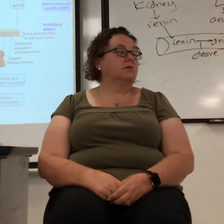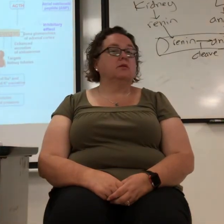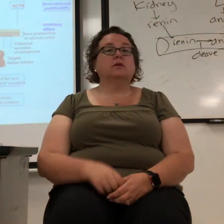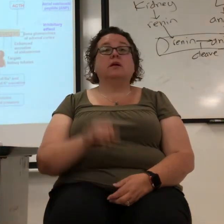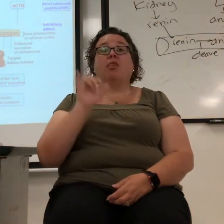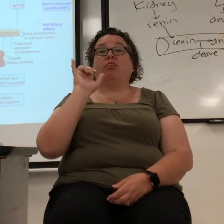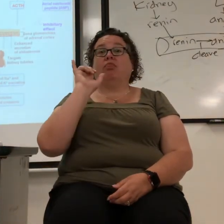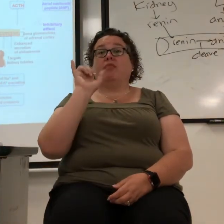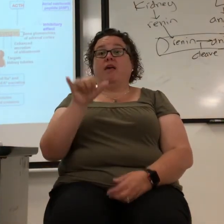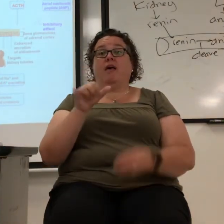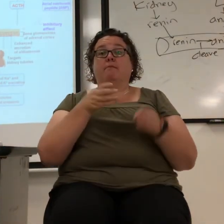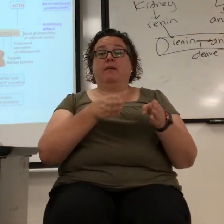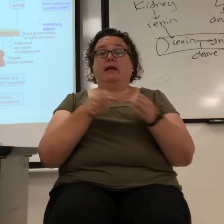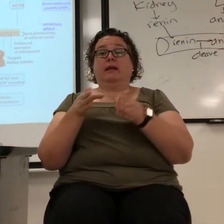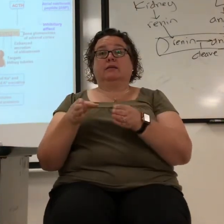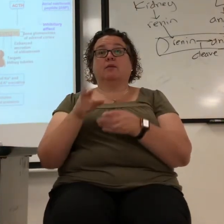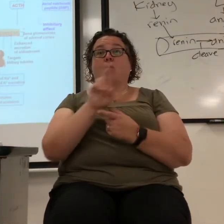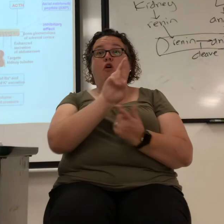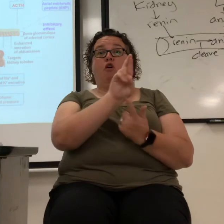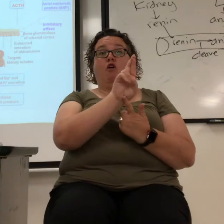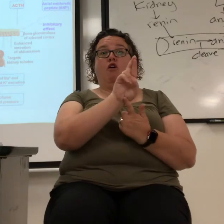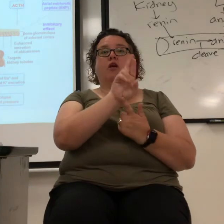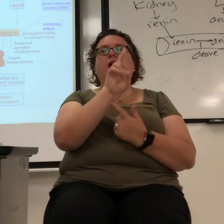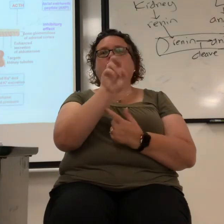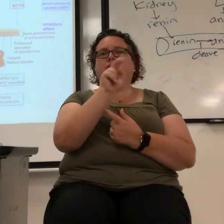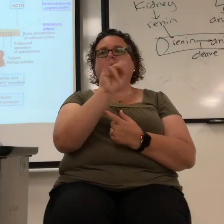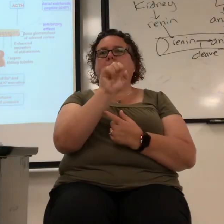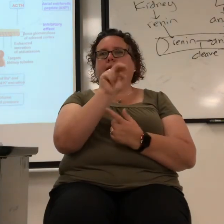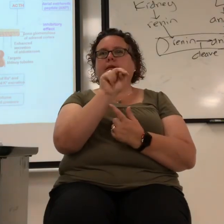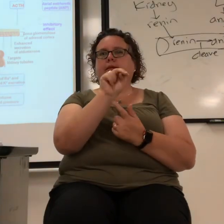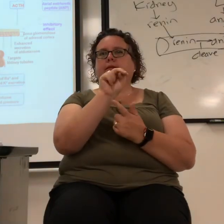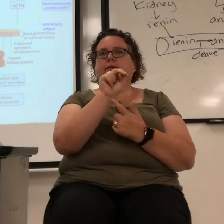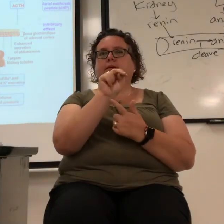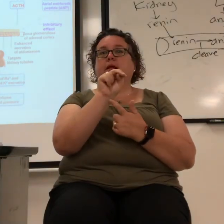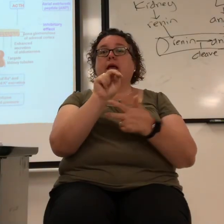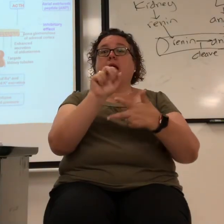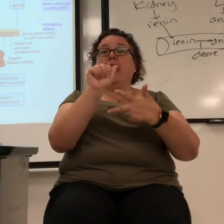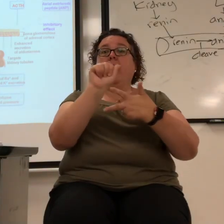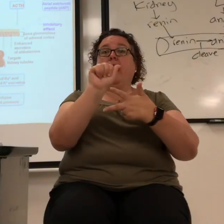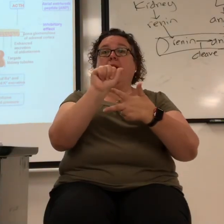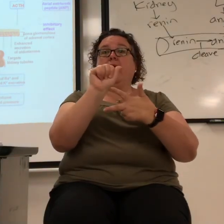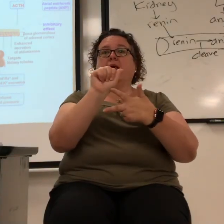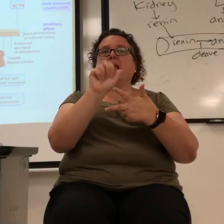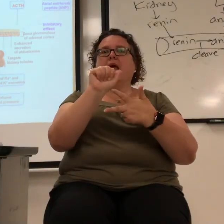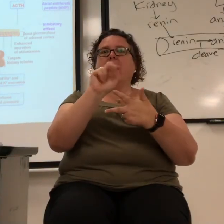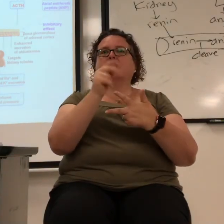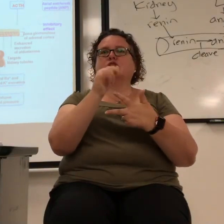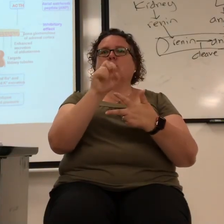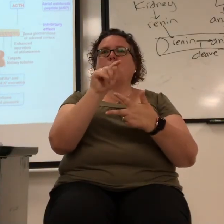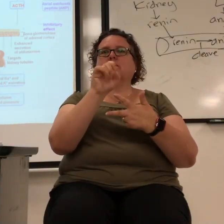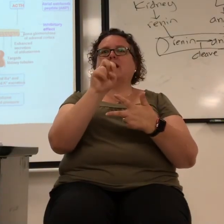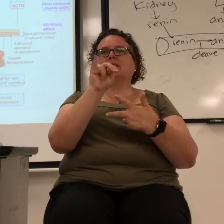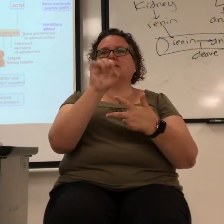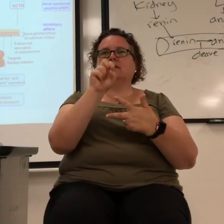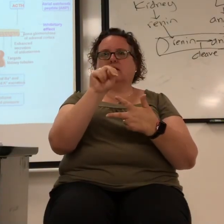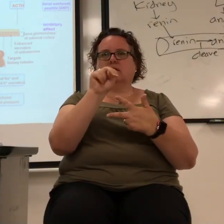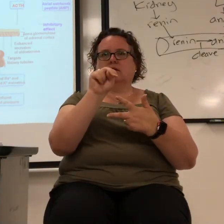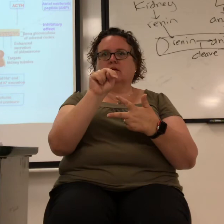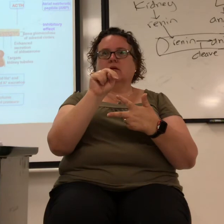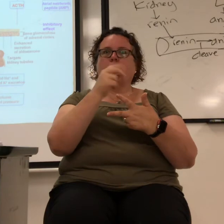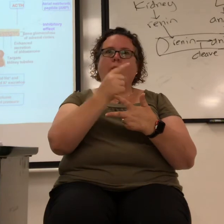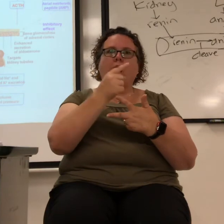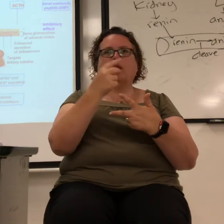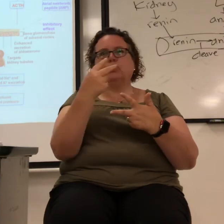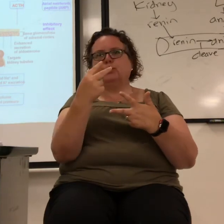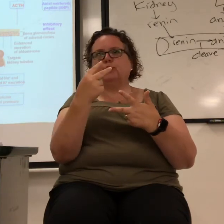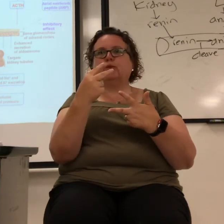That mechanism, the R stands for renin. The first A is angiotensin, all the angiotensin 1 and